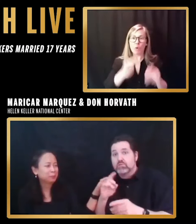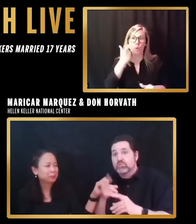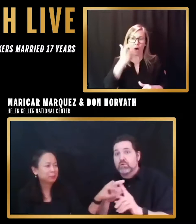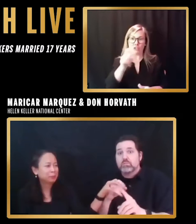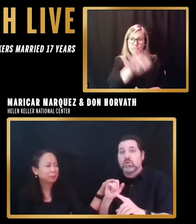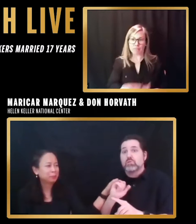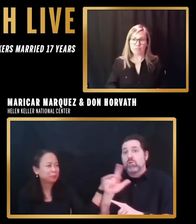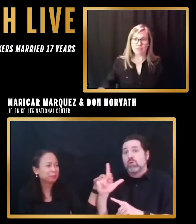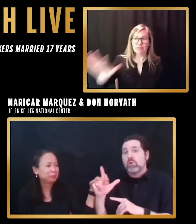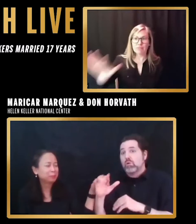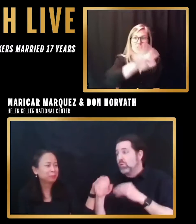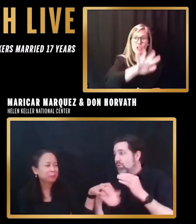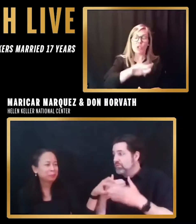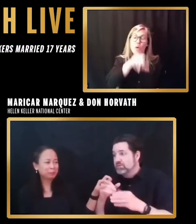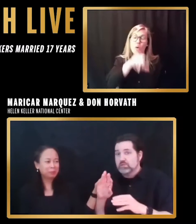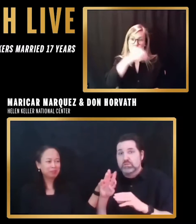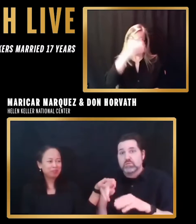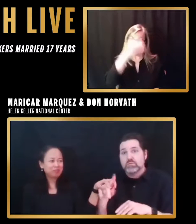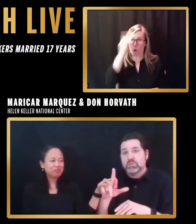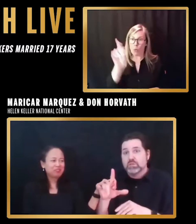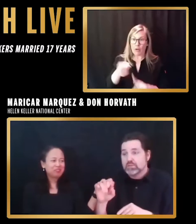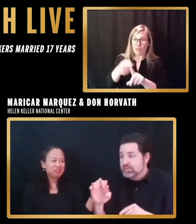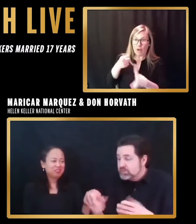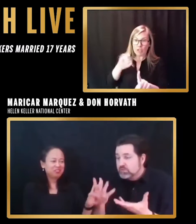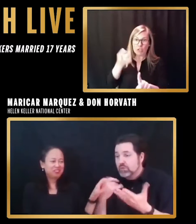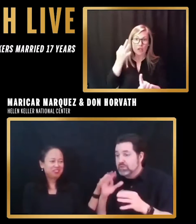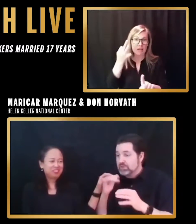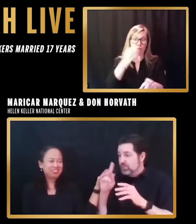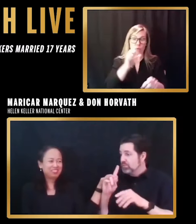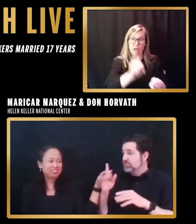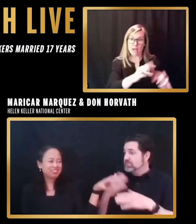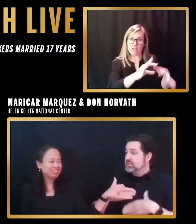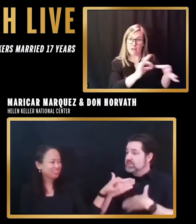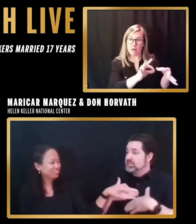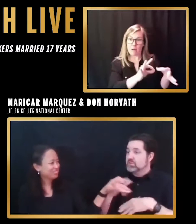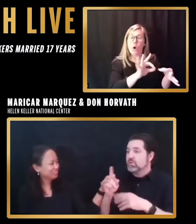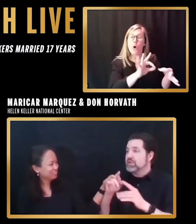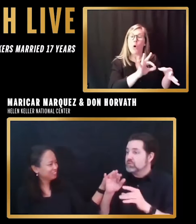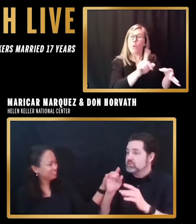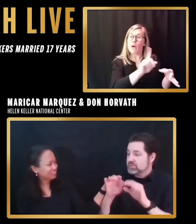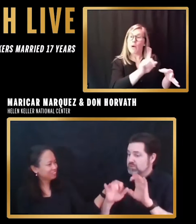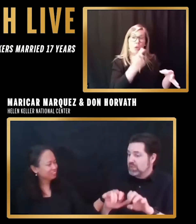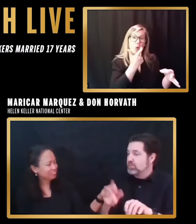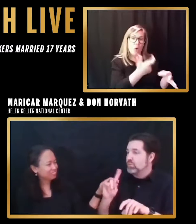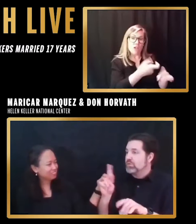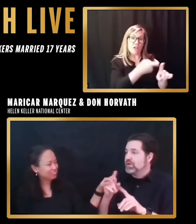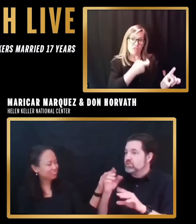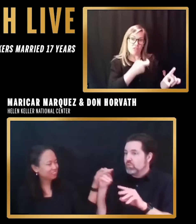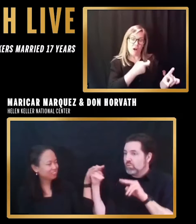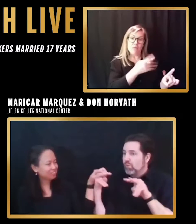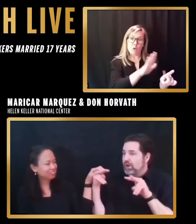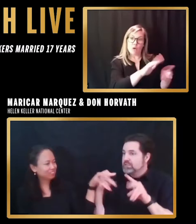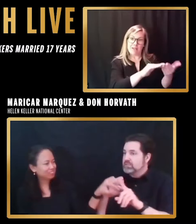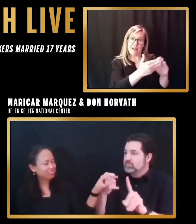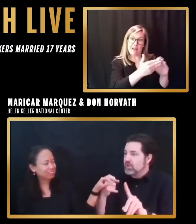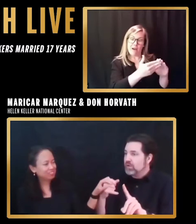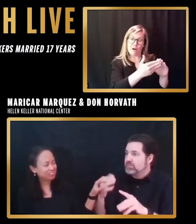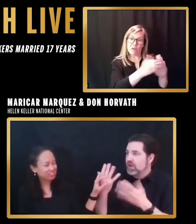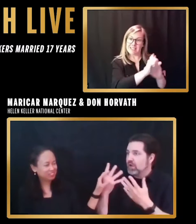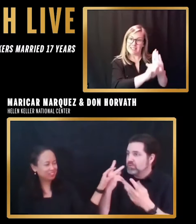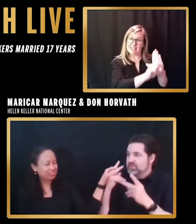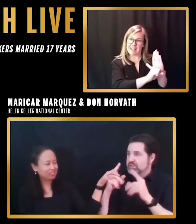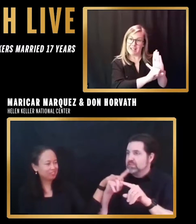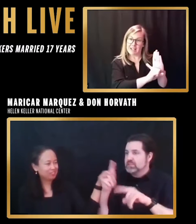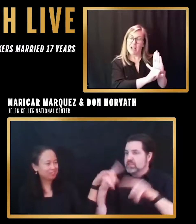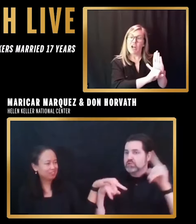where you're watching from. So if you could write in the comments your location of where you're watching from, it gives a really great sense of the